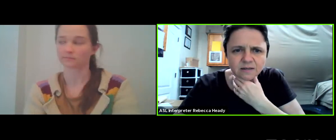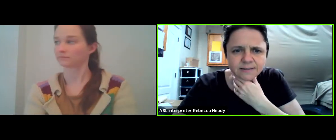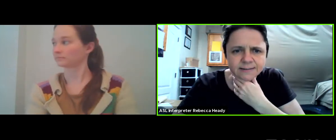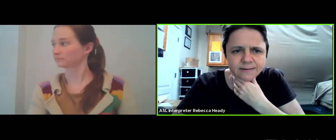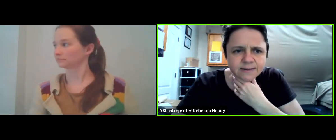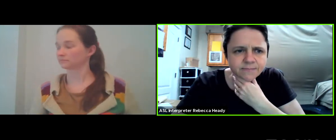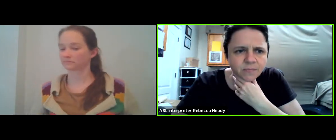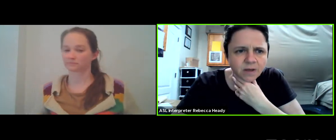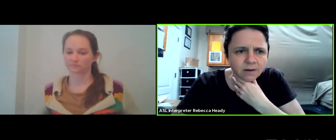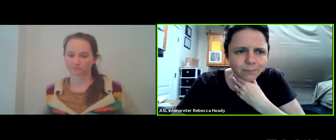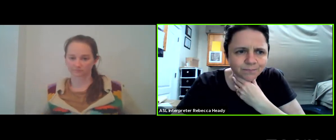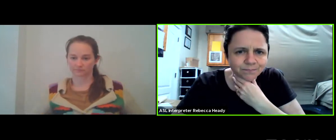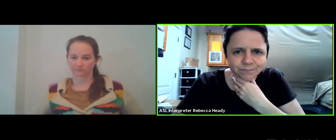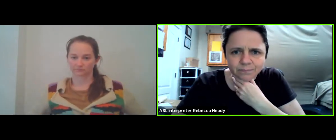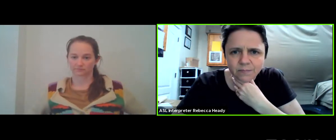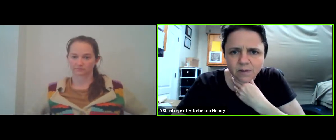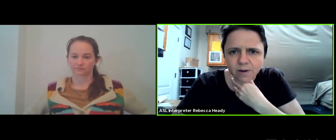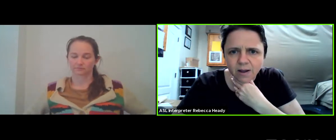to see.